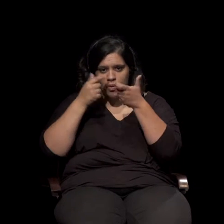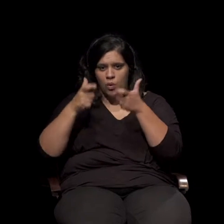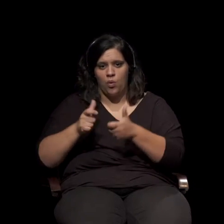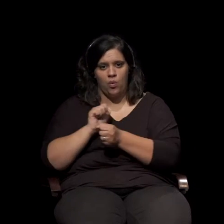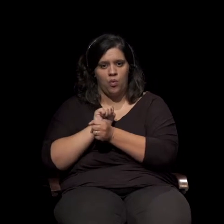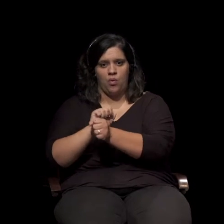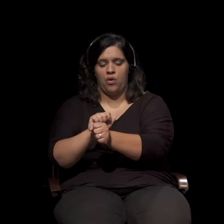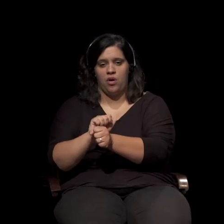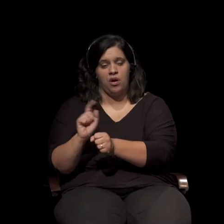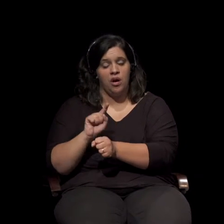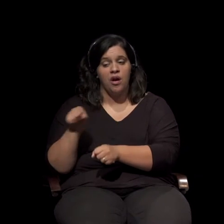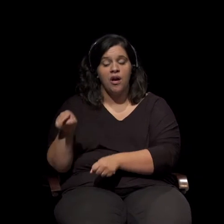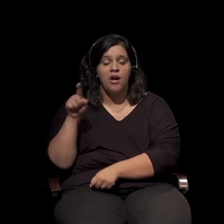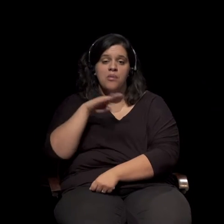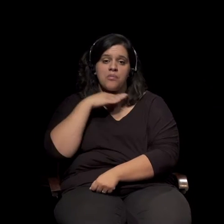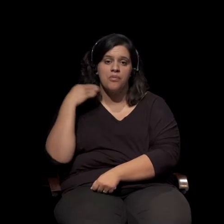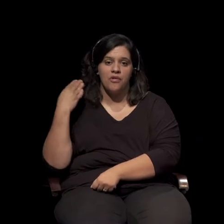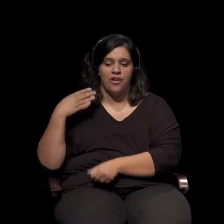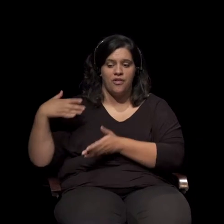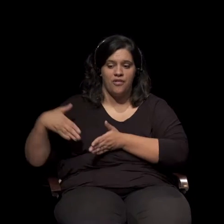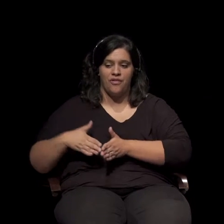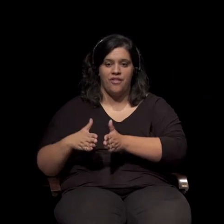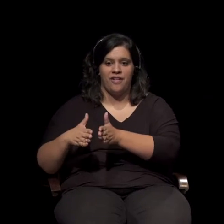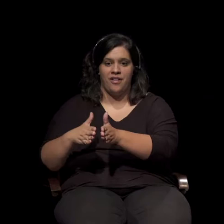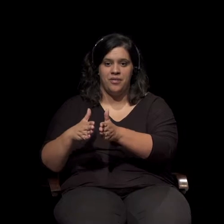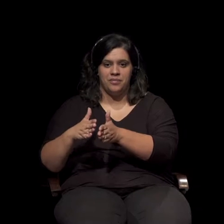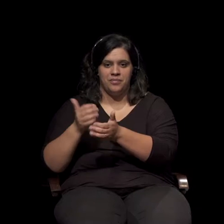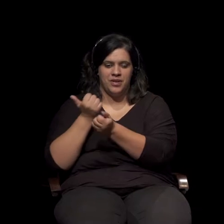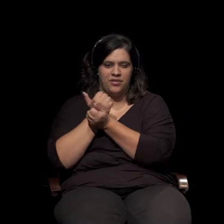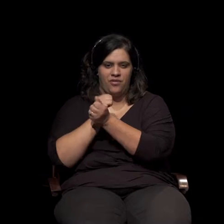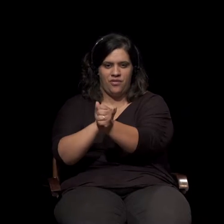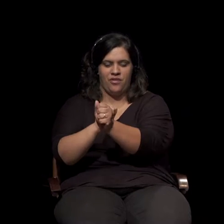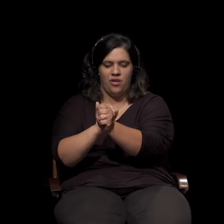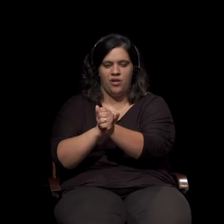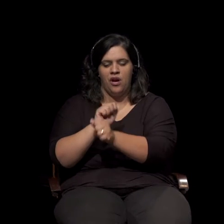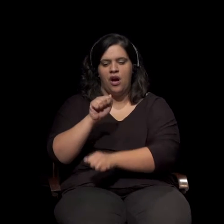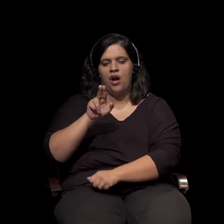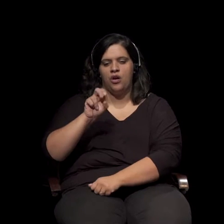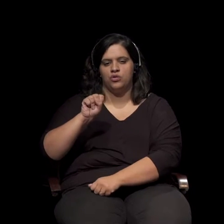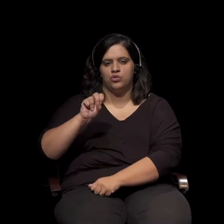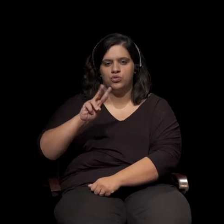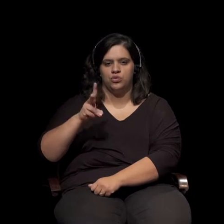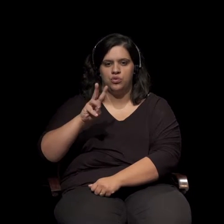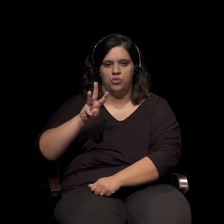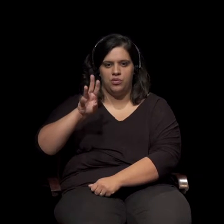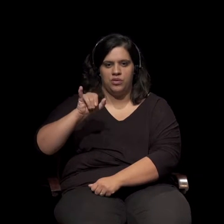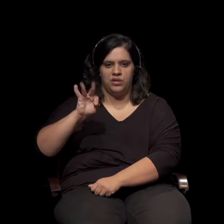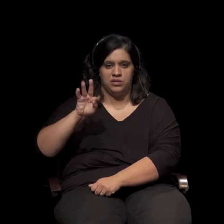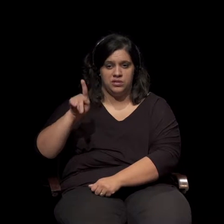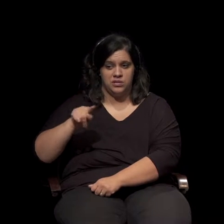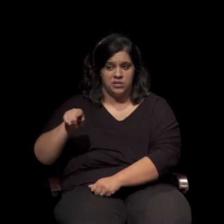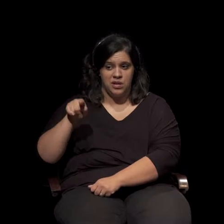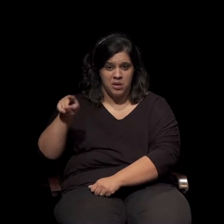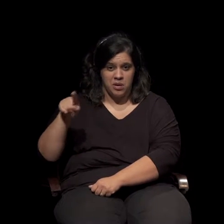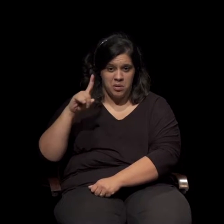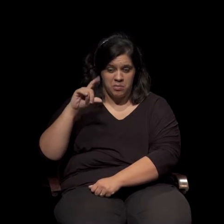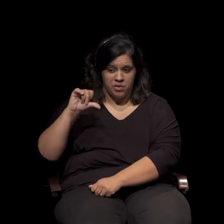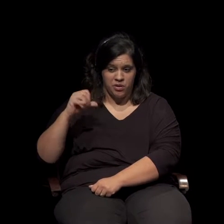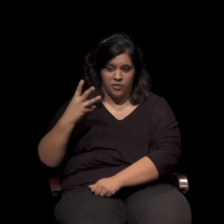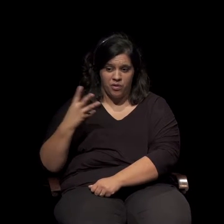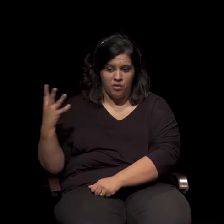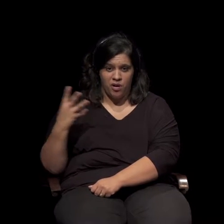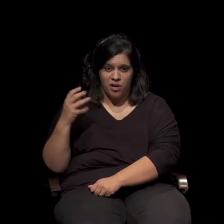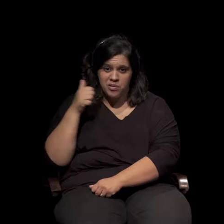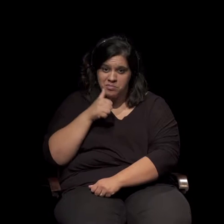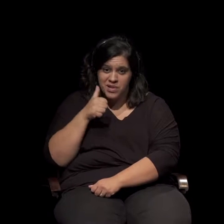She died en route to Auschwitz. And she was no girl anymore in 1944. She was an old